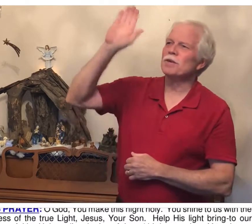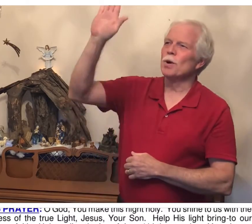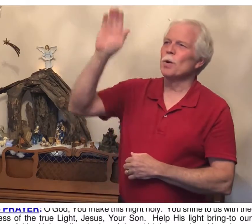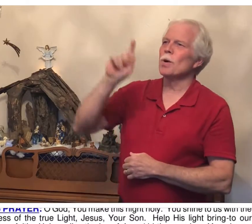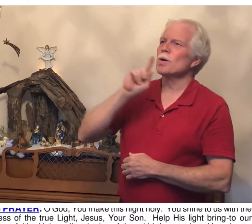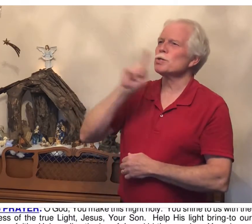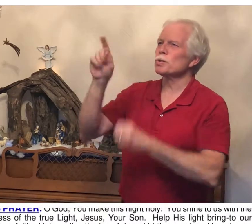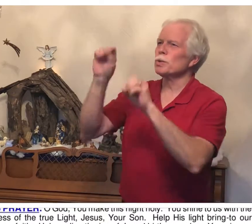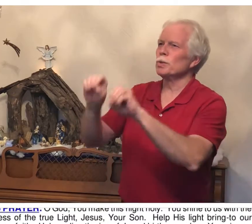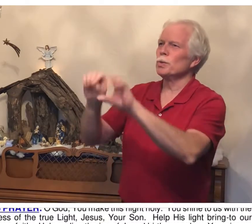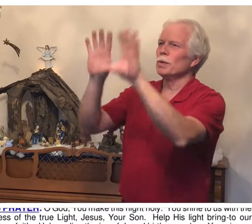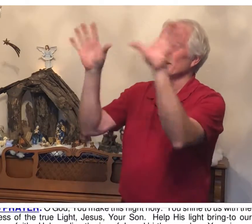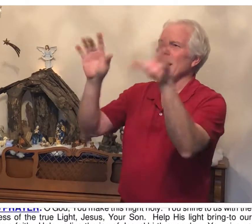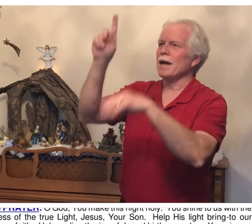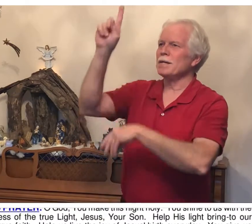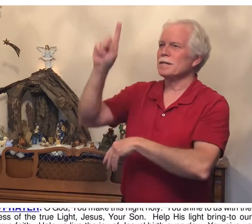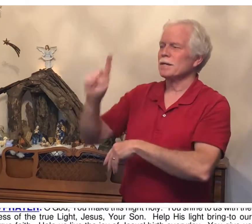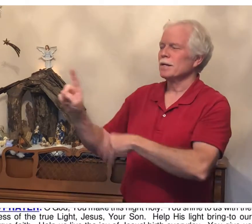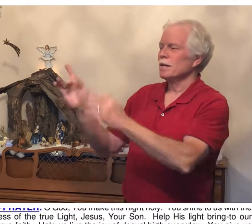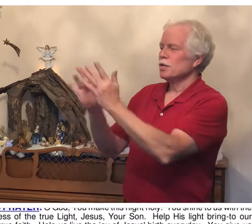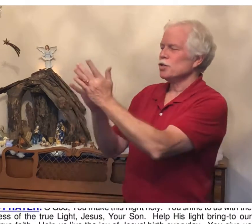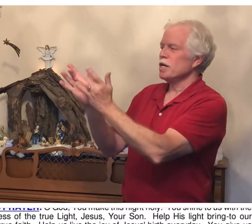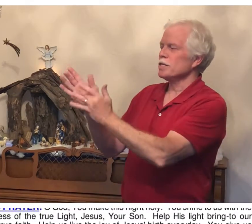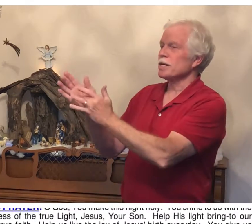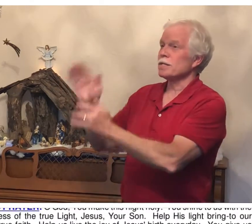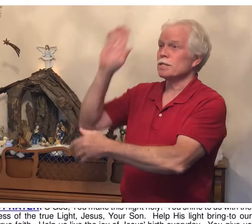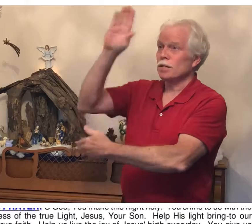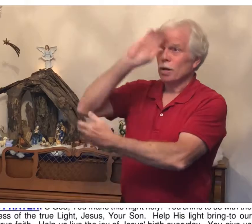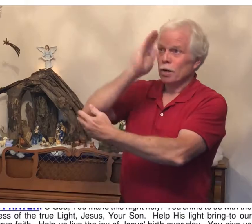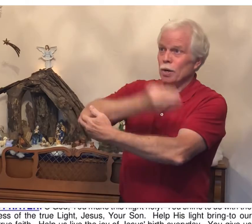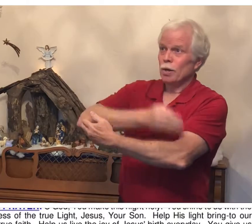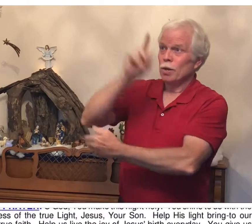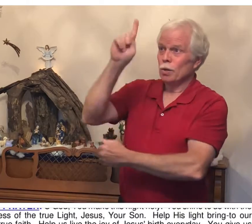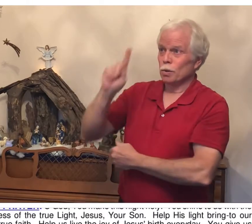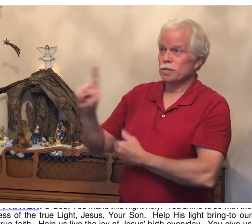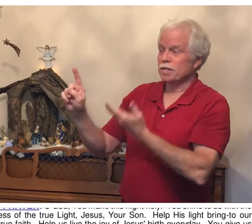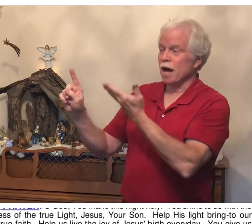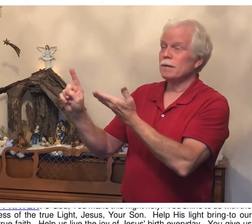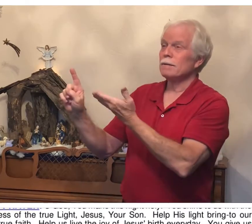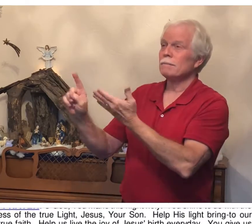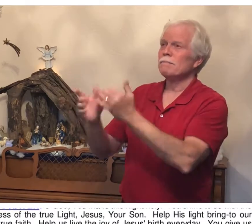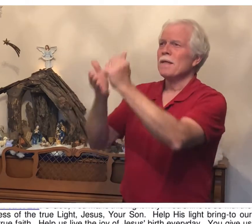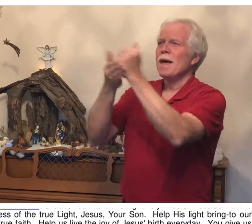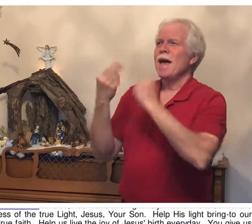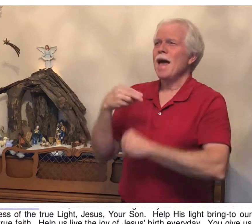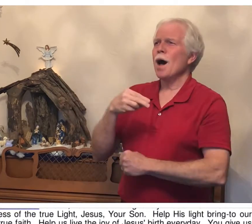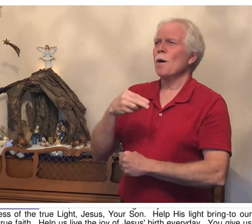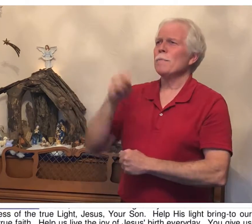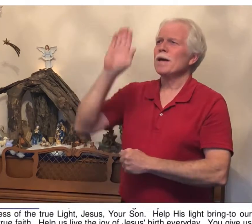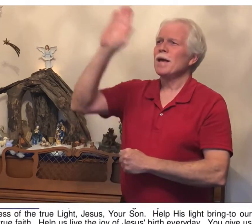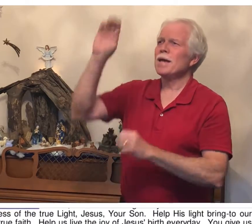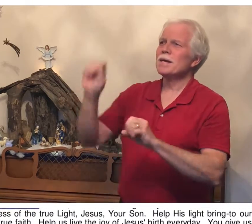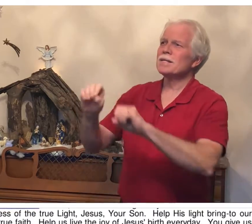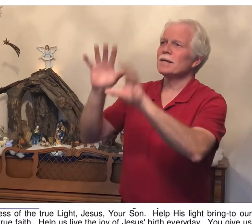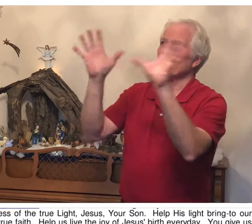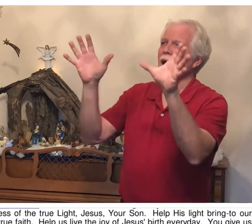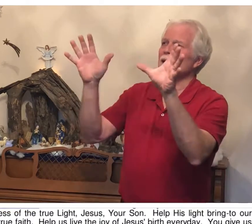your true light, Jesus, your son. Help his light